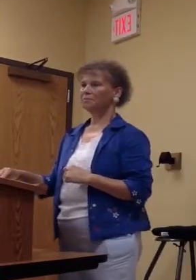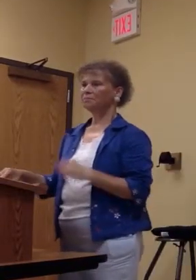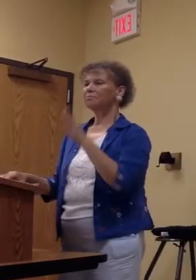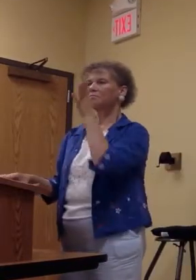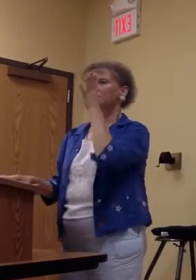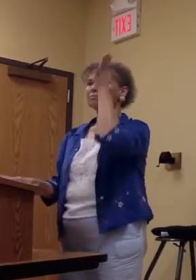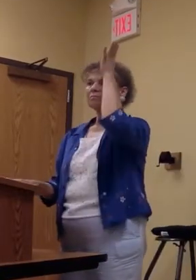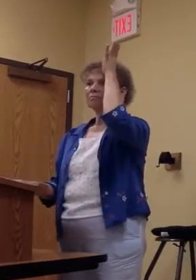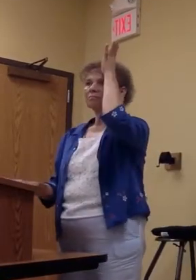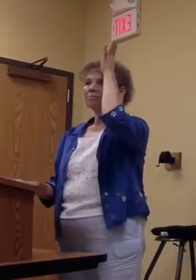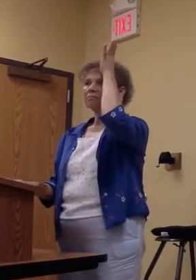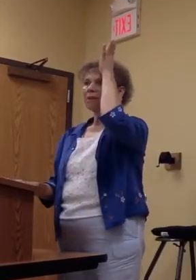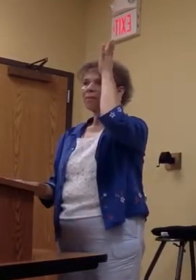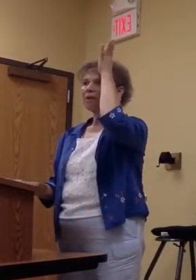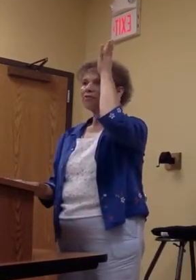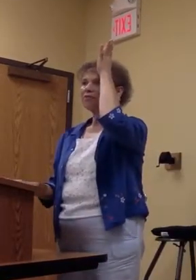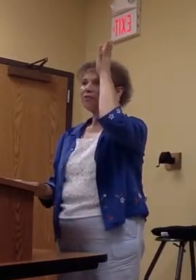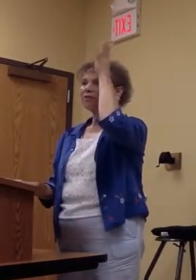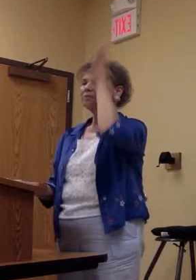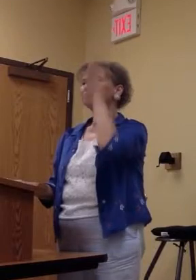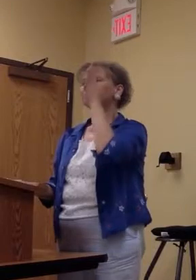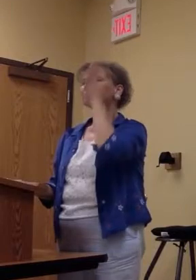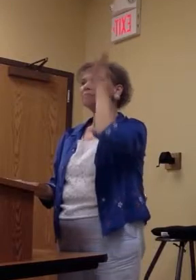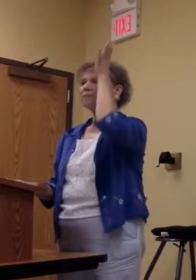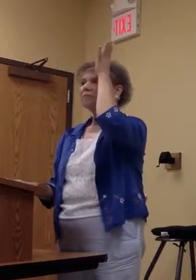Mother, father. Mother, father.